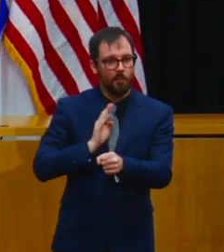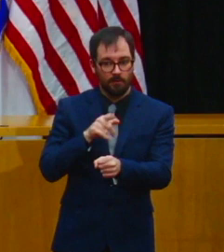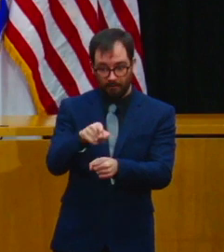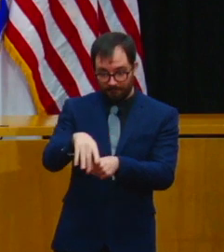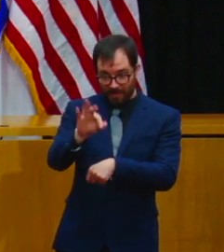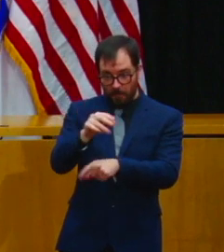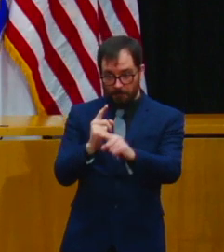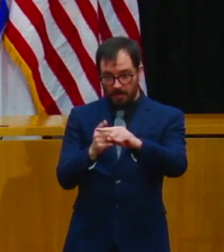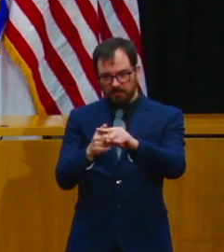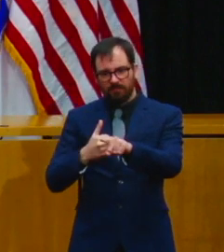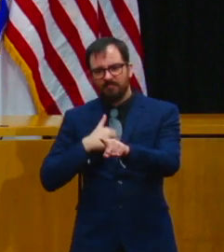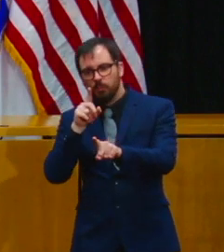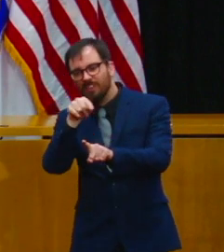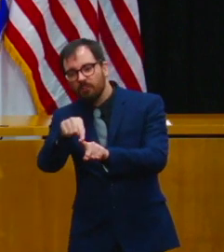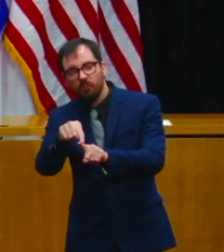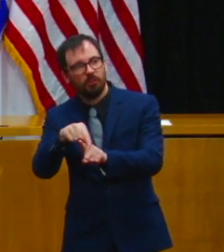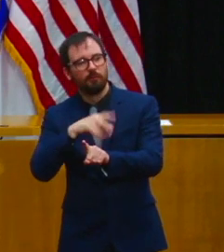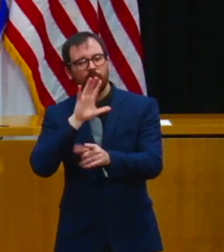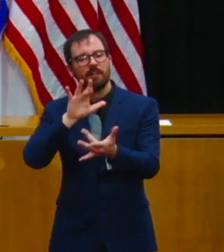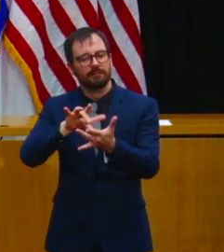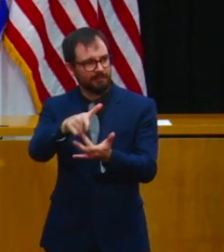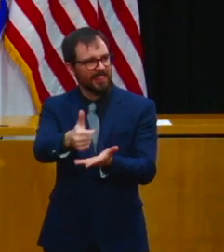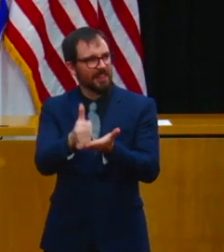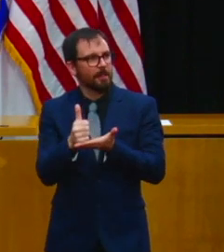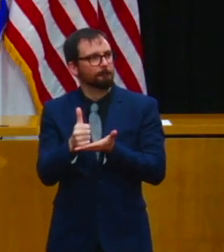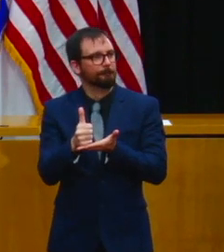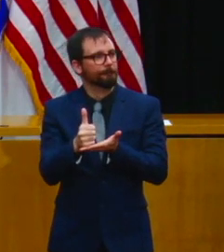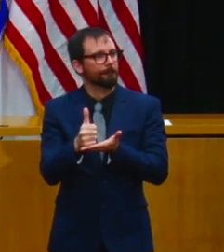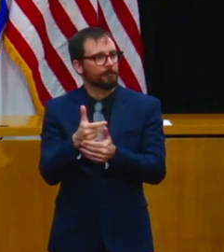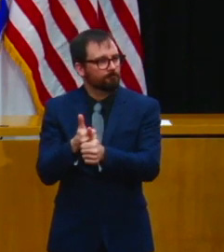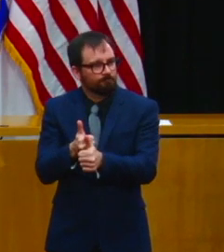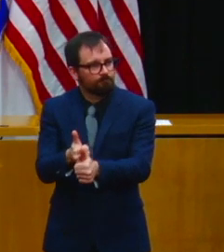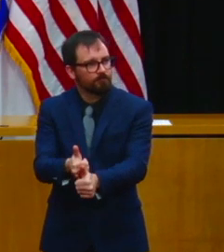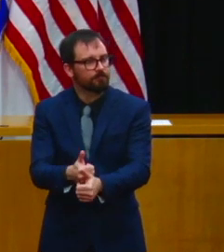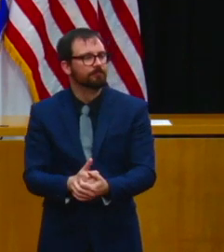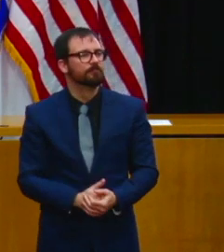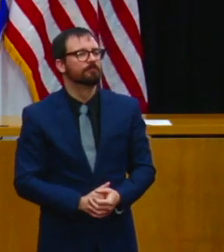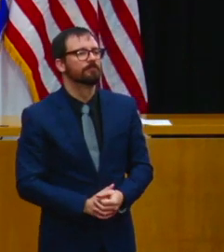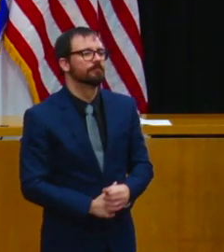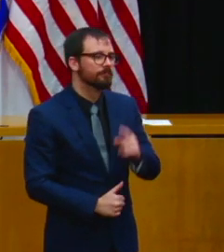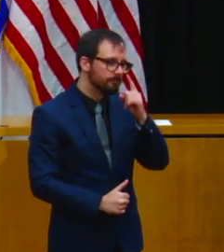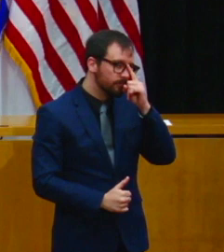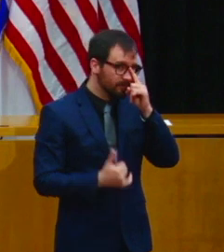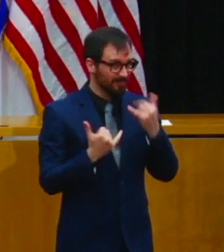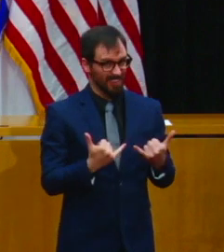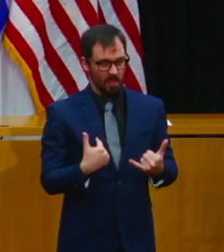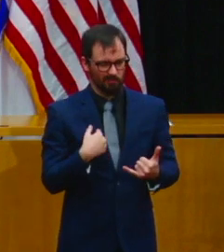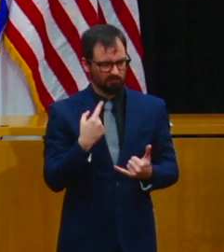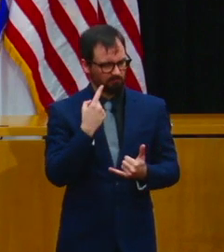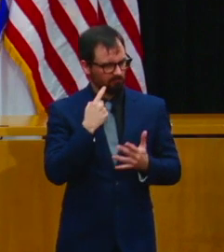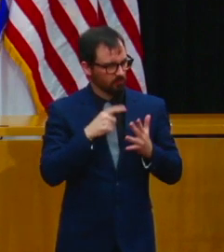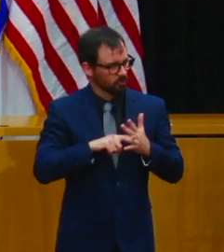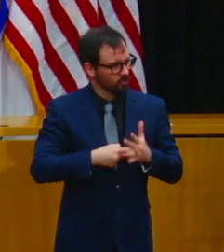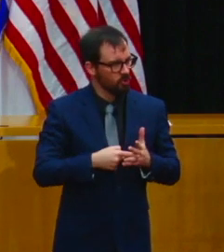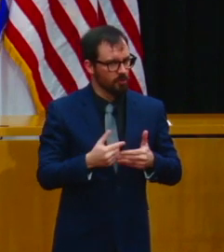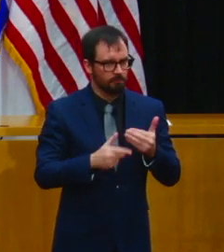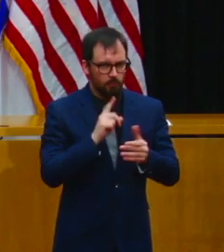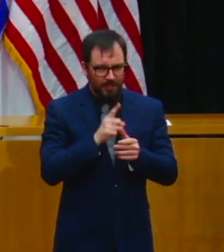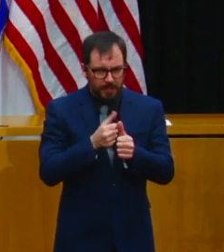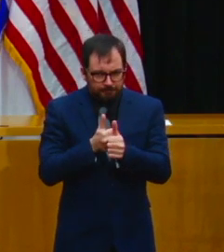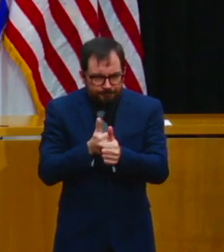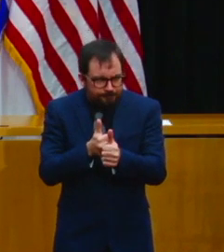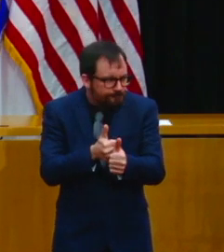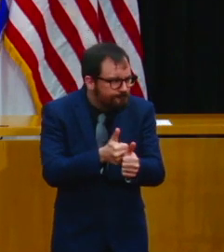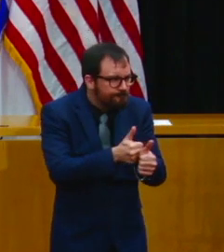extensive tracing. In the beginning of the week, we'll be announcing a far more extensive tracing, because if you think about how this